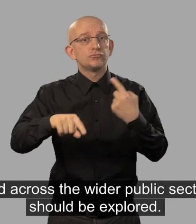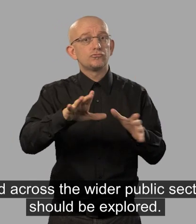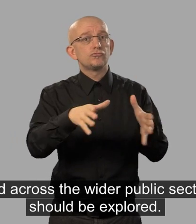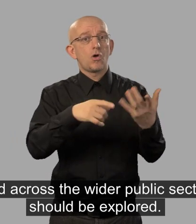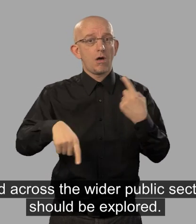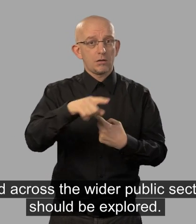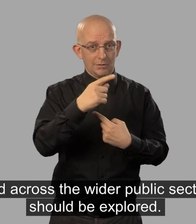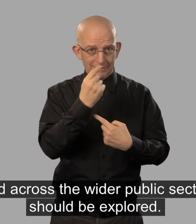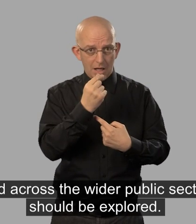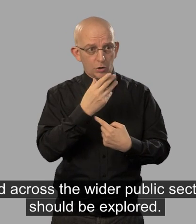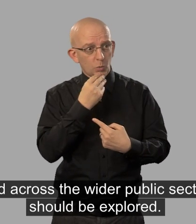explored.